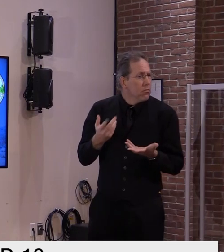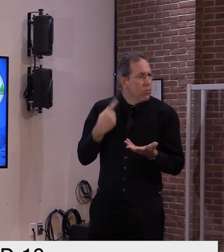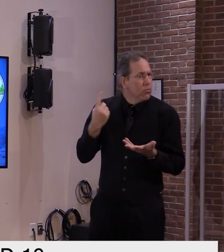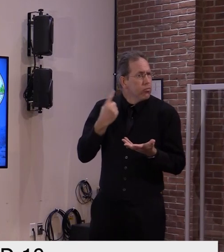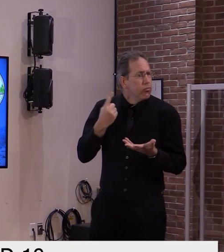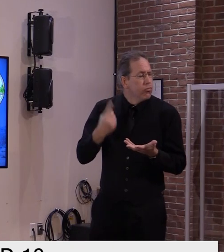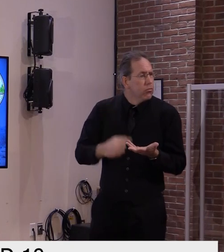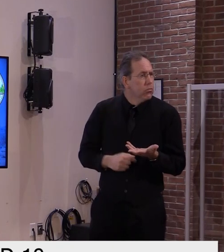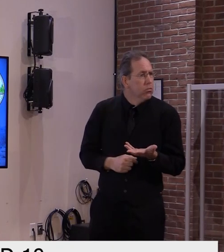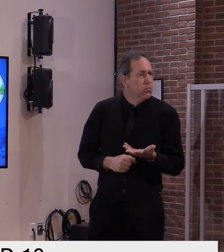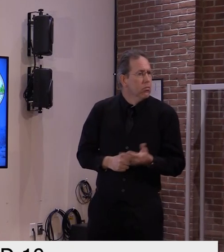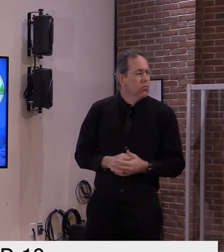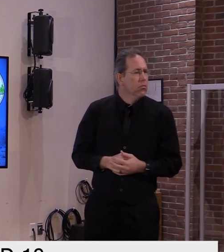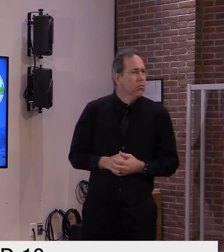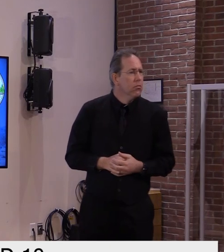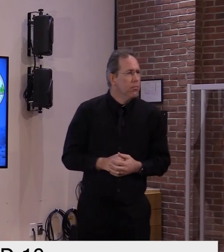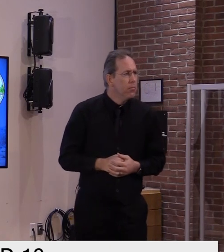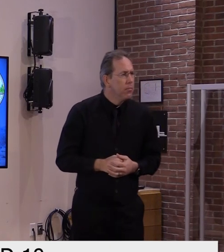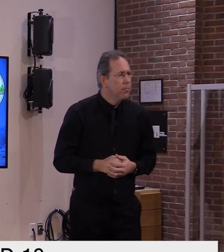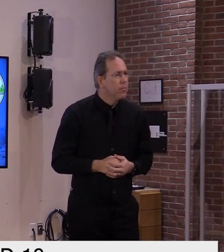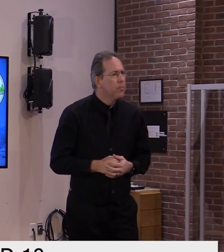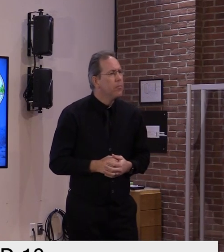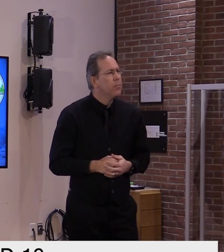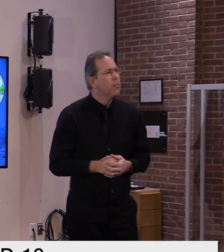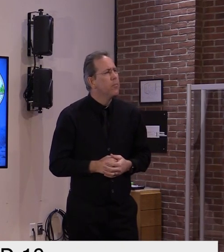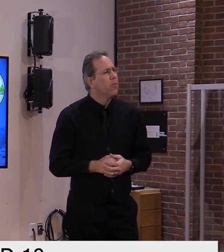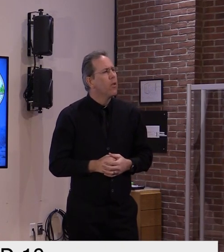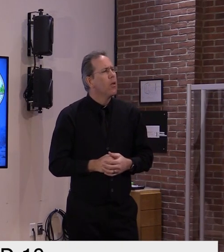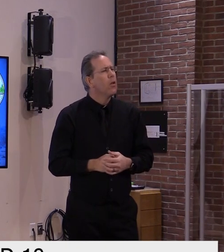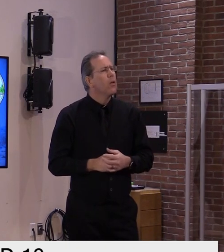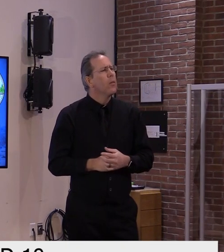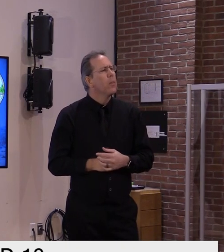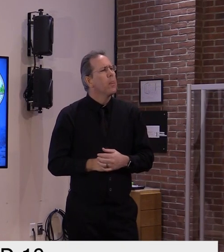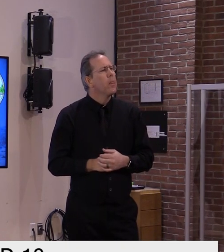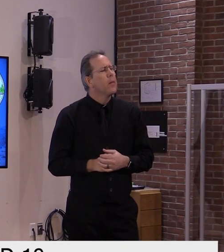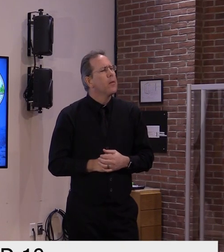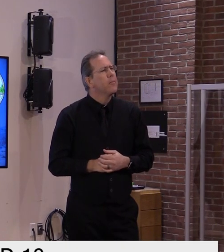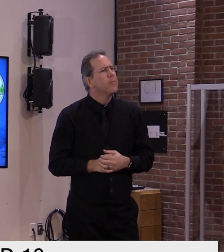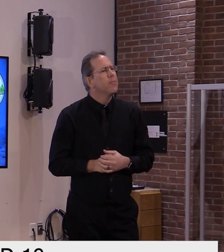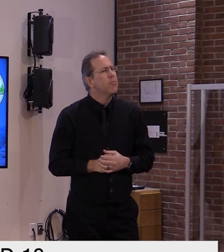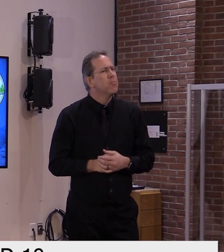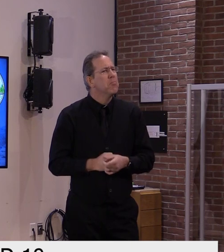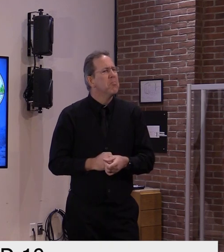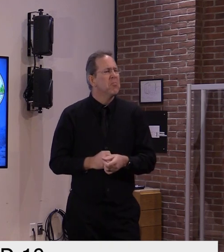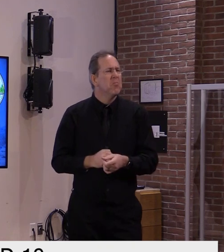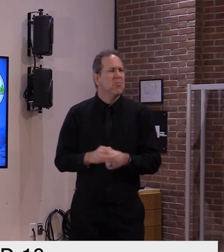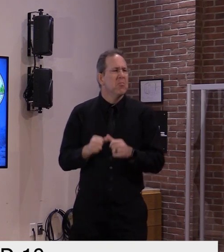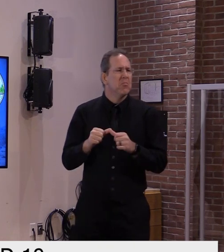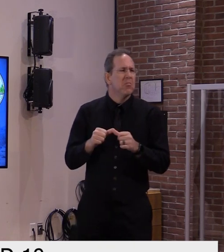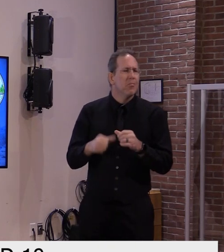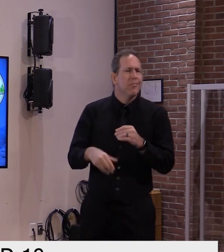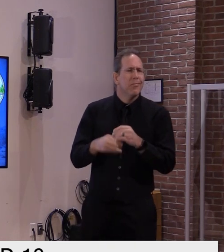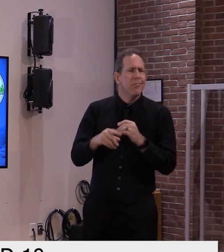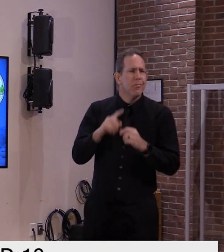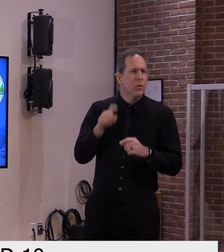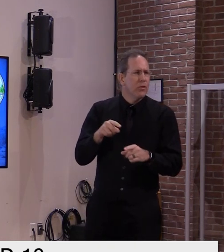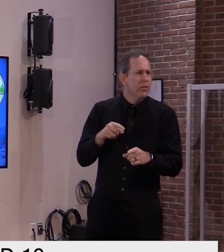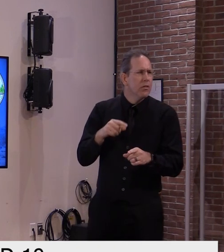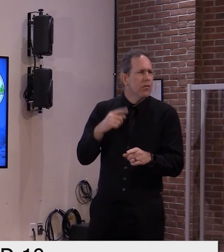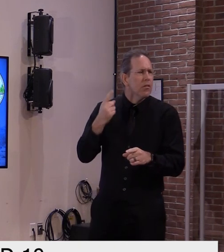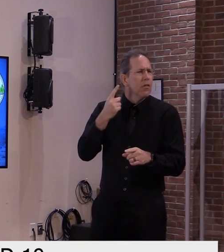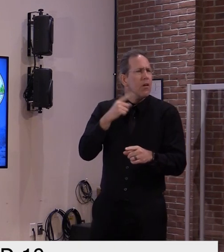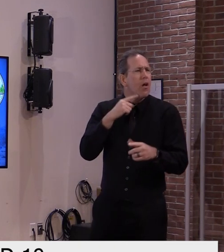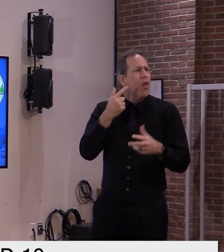reasonably able. And I'm wondering what you would say to these other people in these other groups who think they should